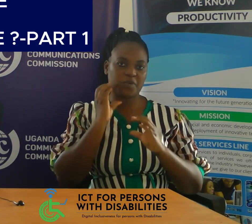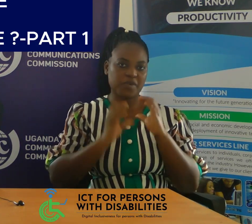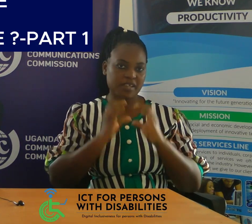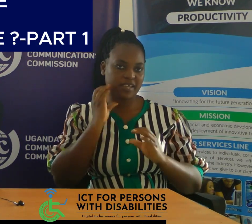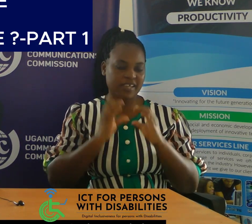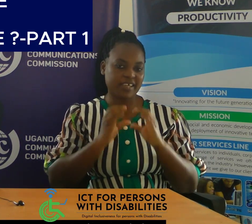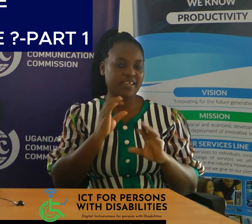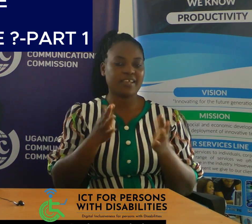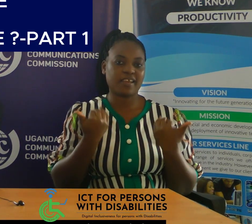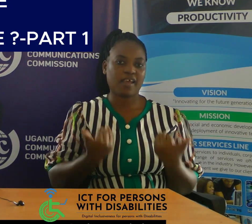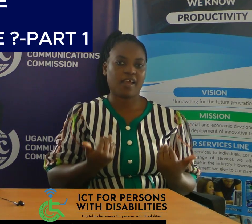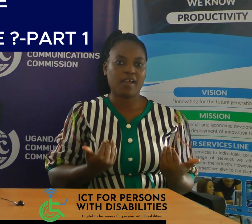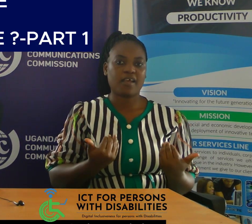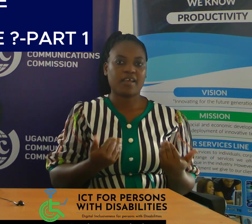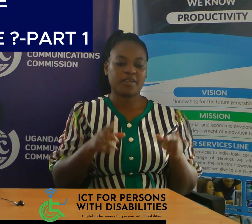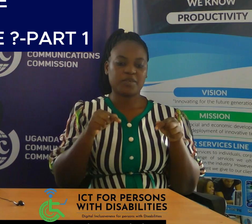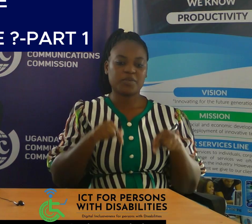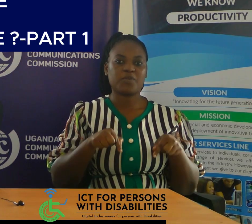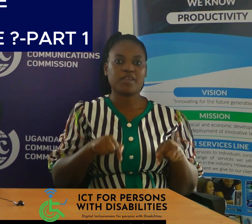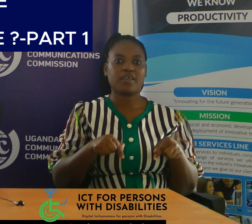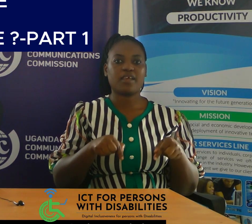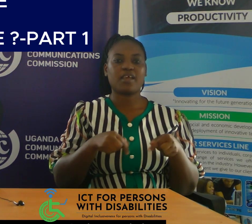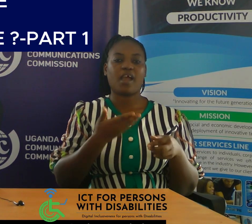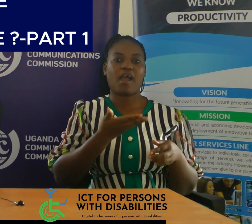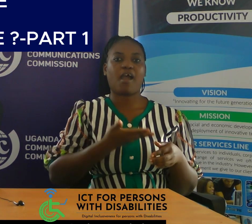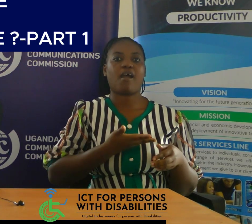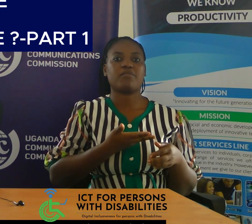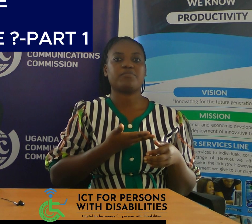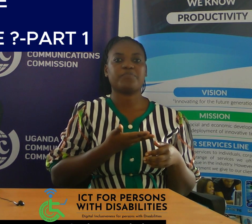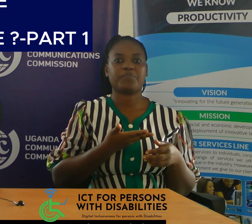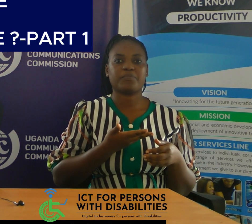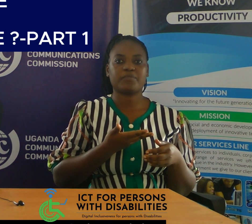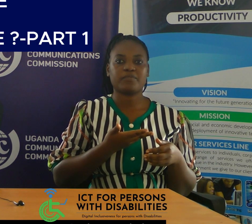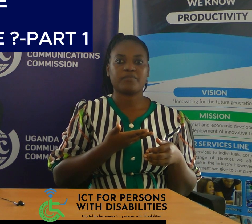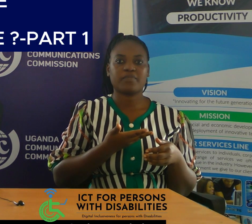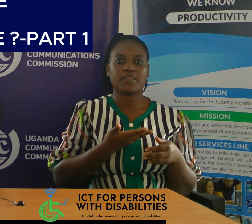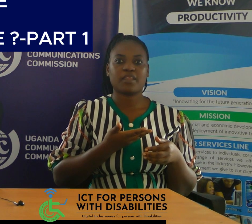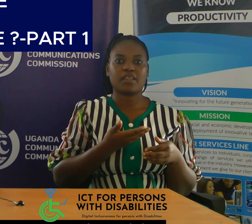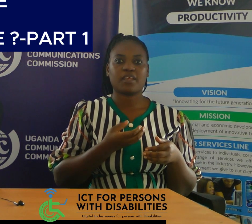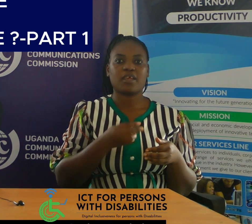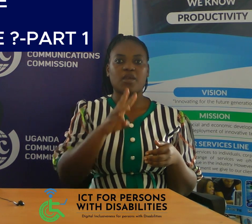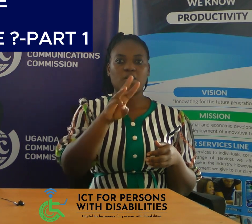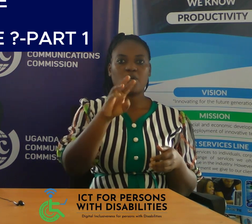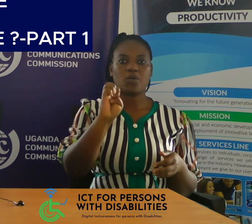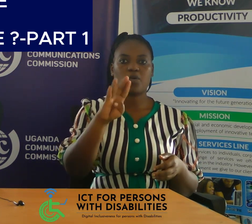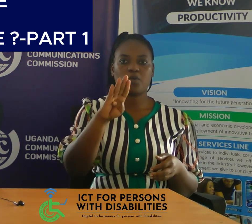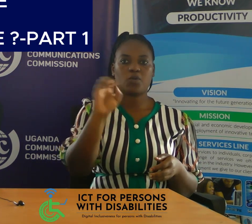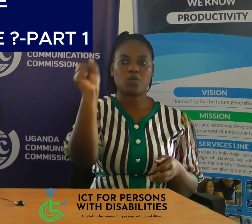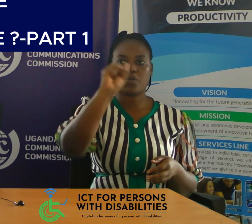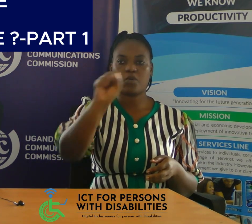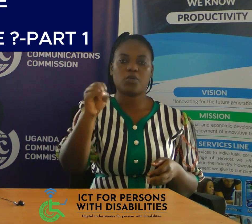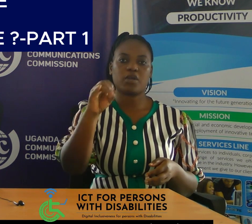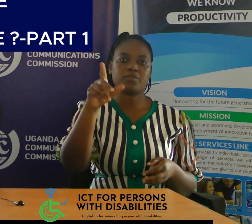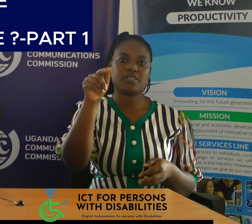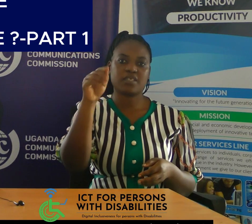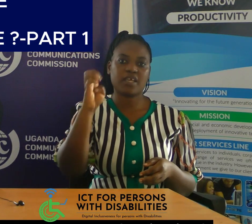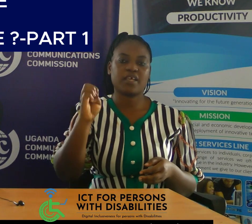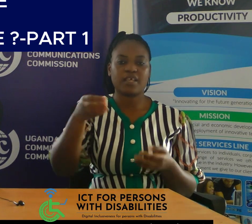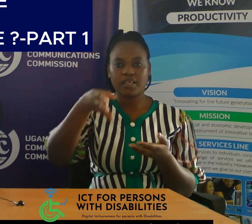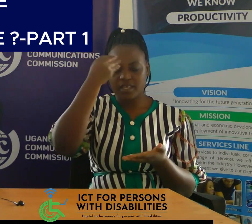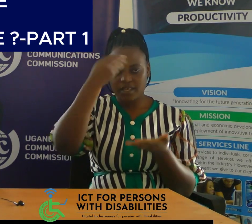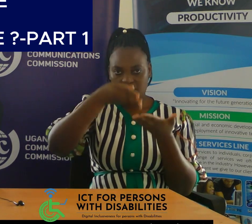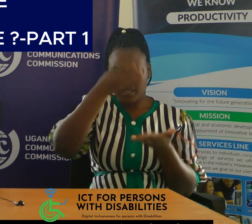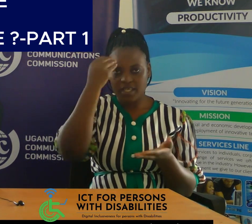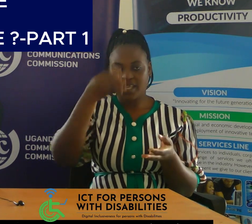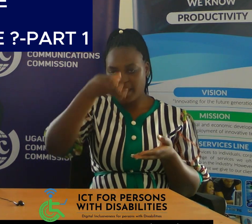communicate. So today we are having our website training. We are going to